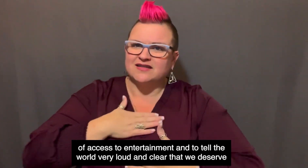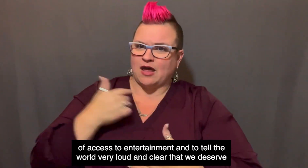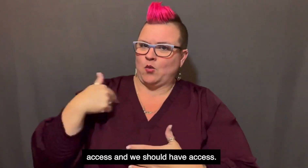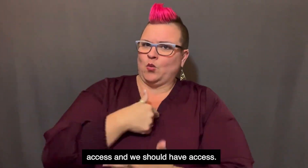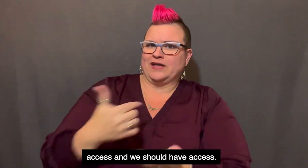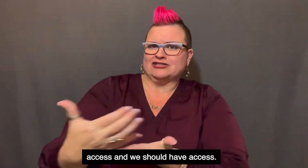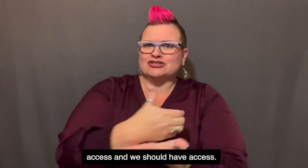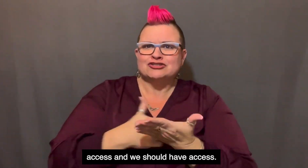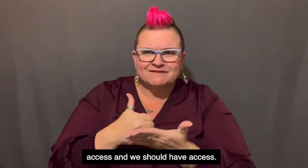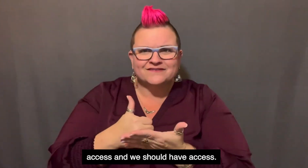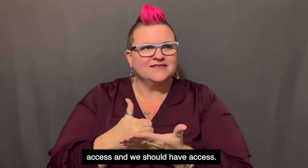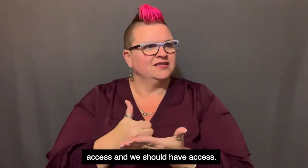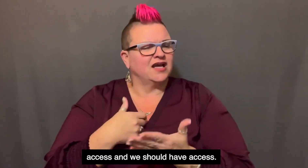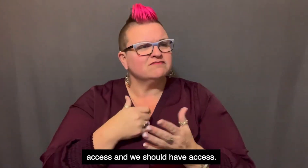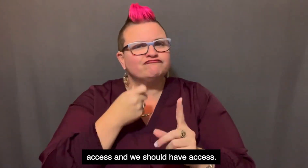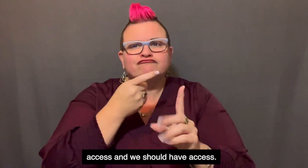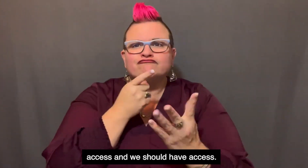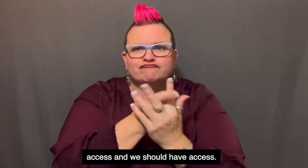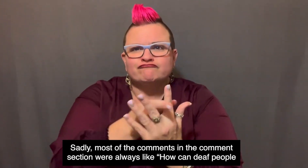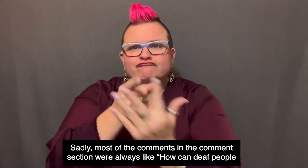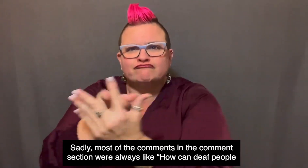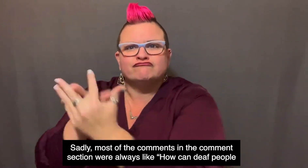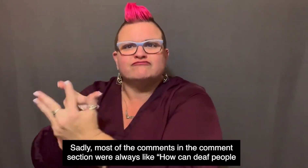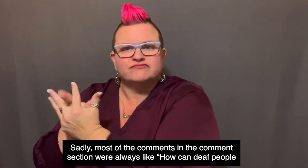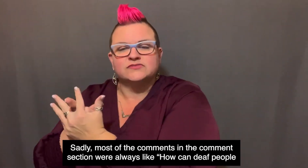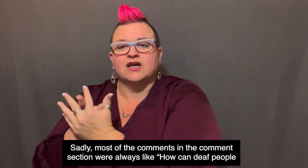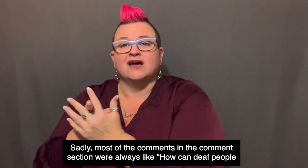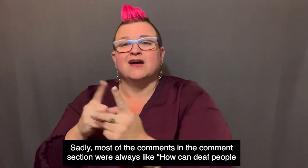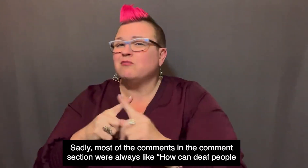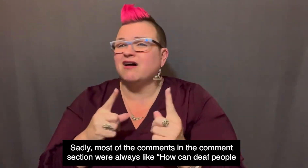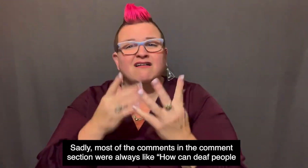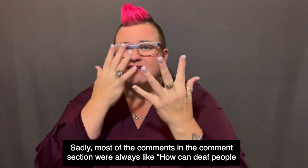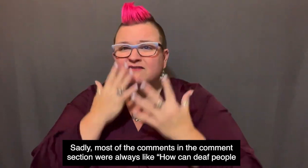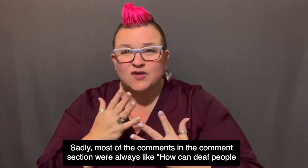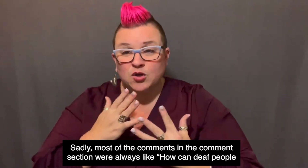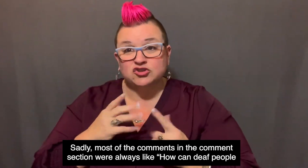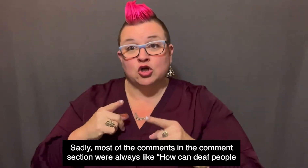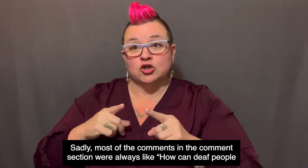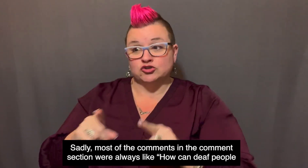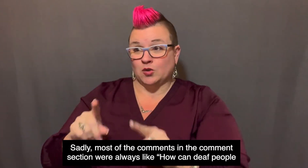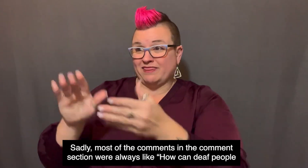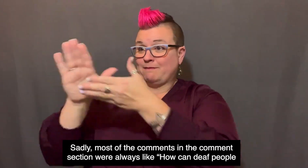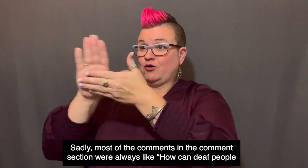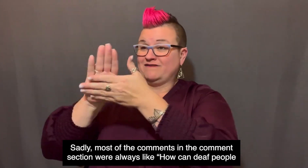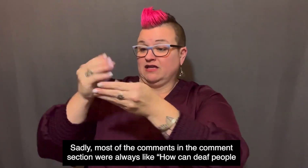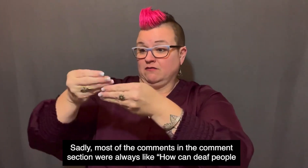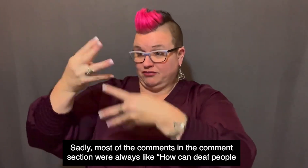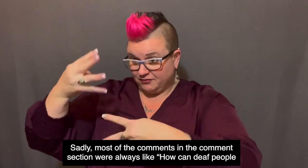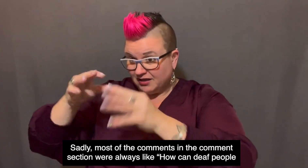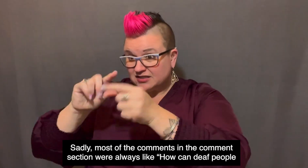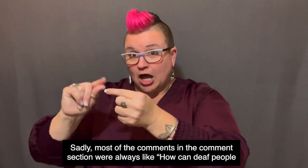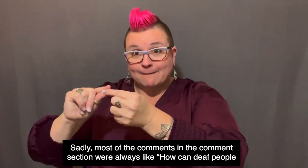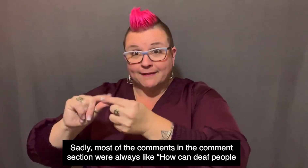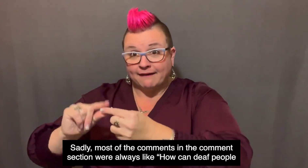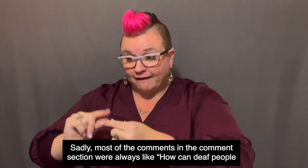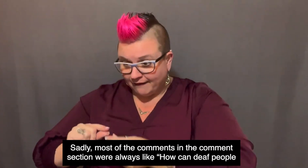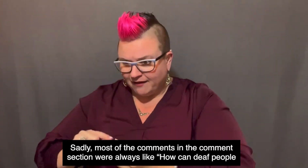deserve access and we should have access. But sadly, most of the comments in the comment section were always like, how can deaf people